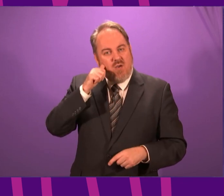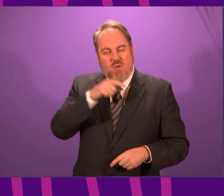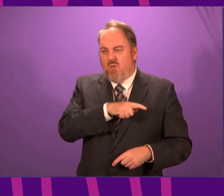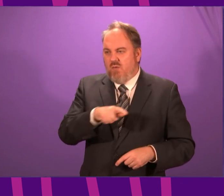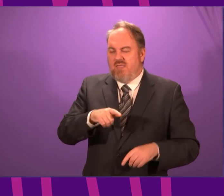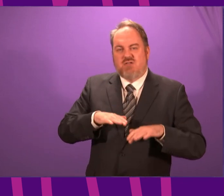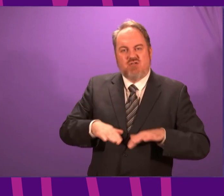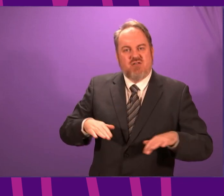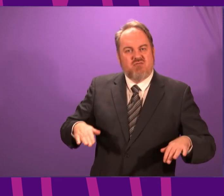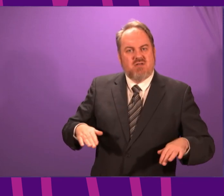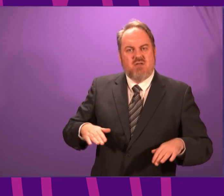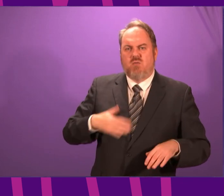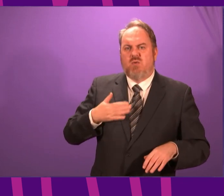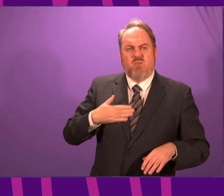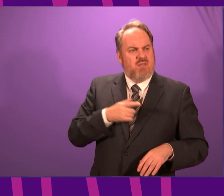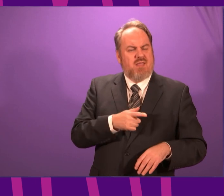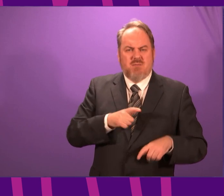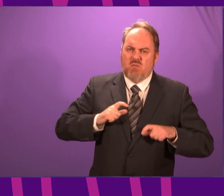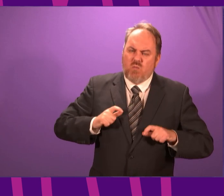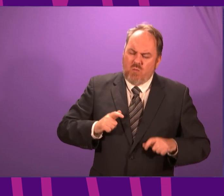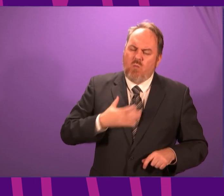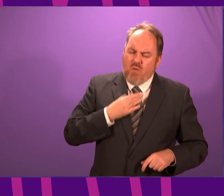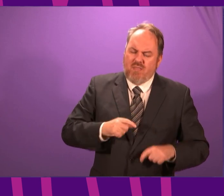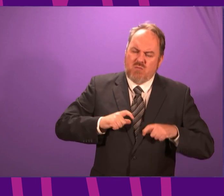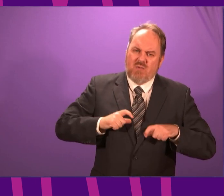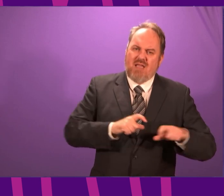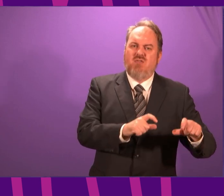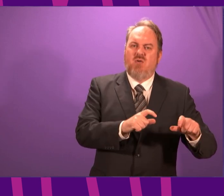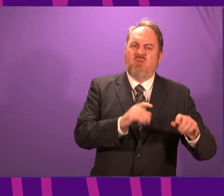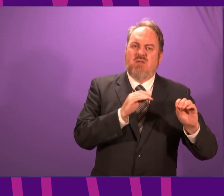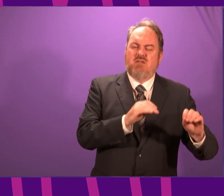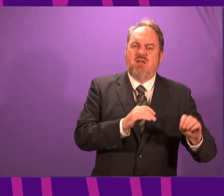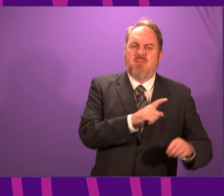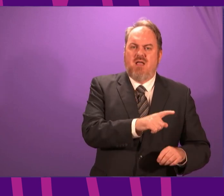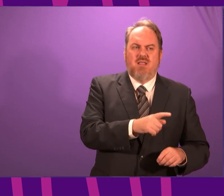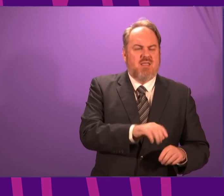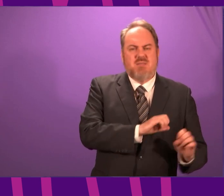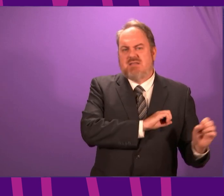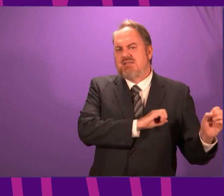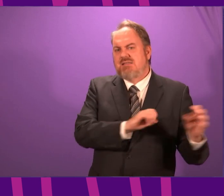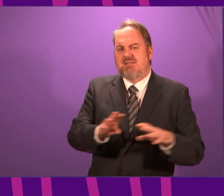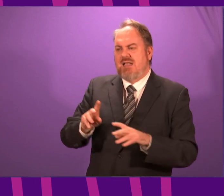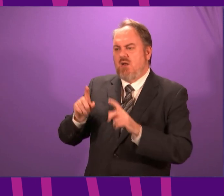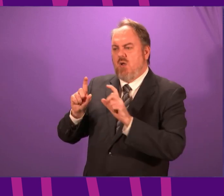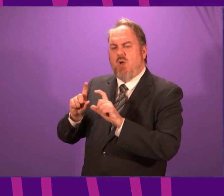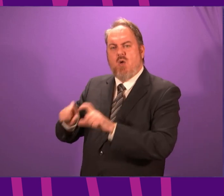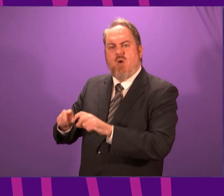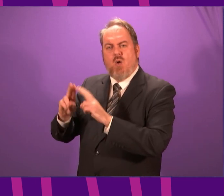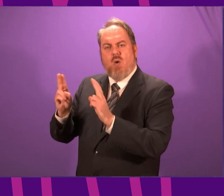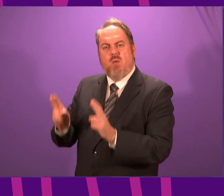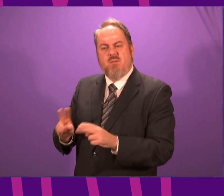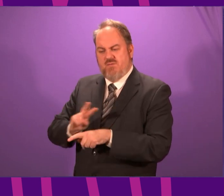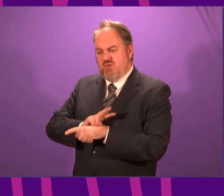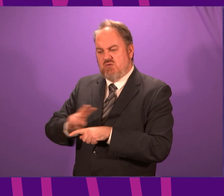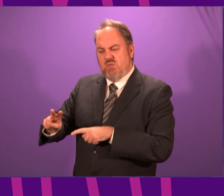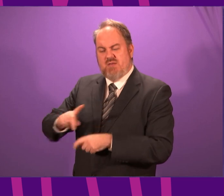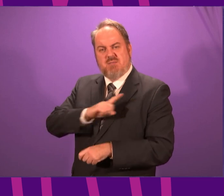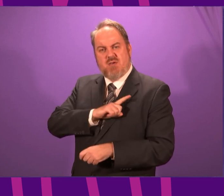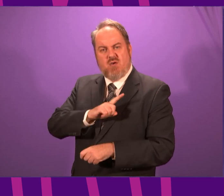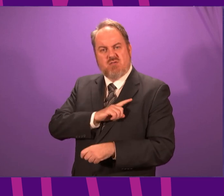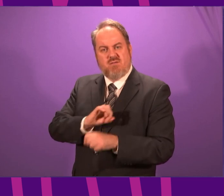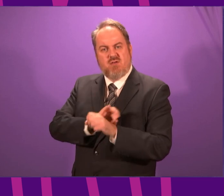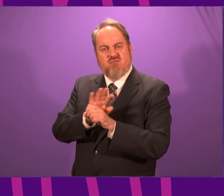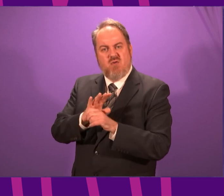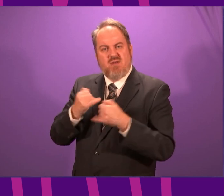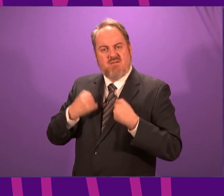out in vital education. But many children are being sent home to isolate for 14 days at the moment due to COVID outbreaks in the